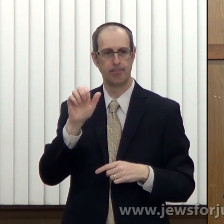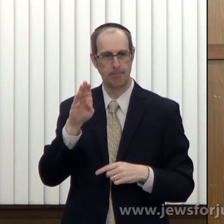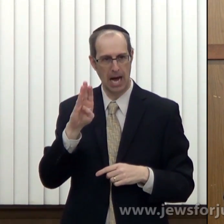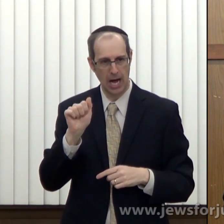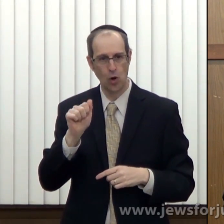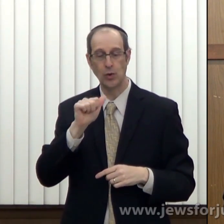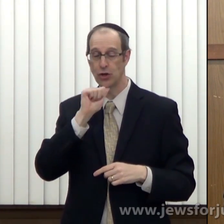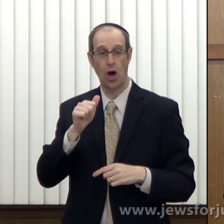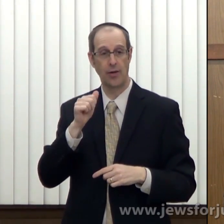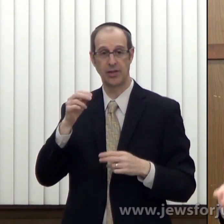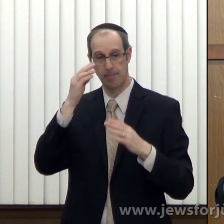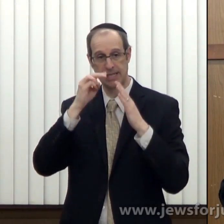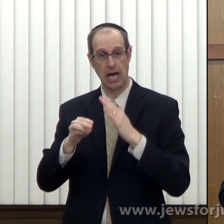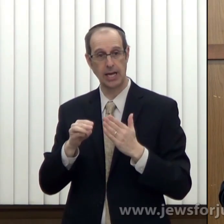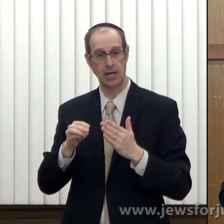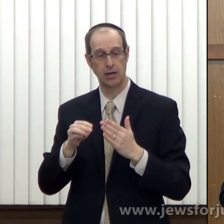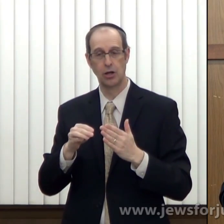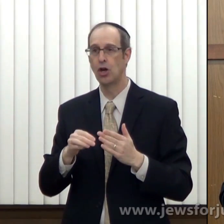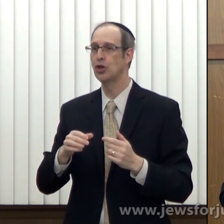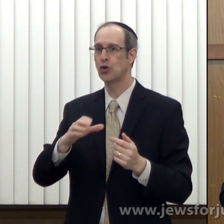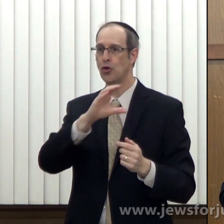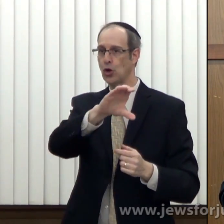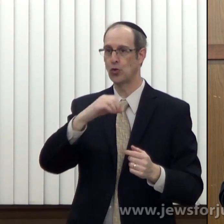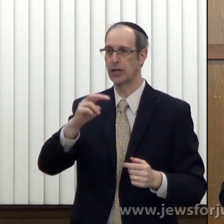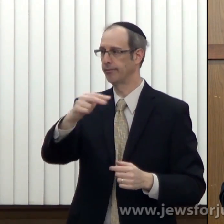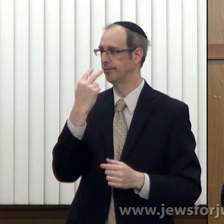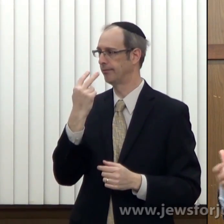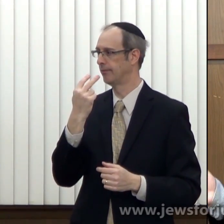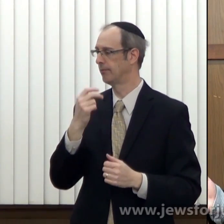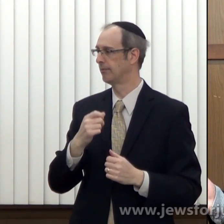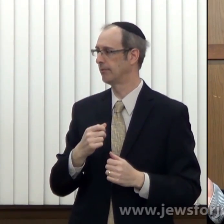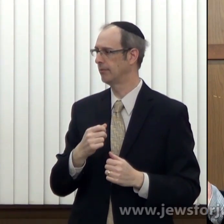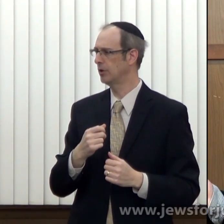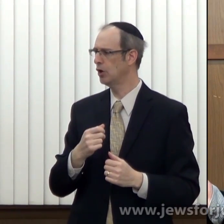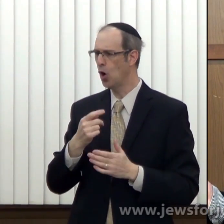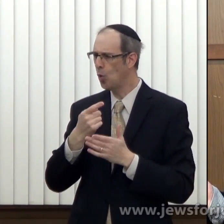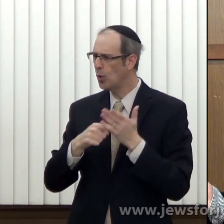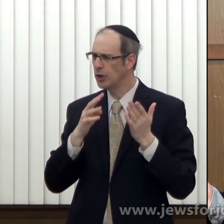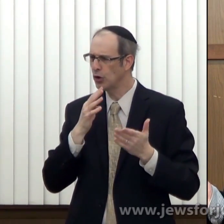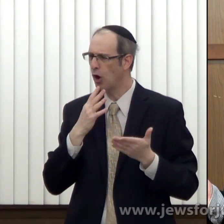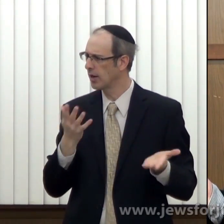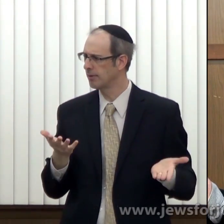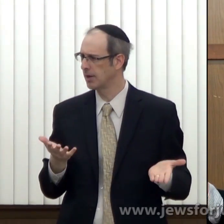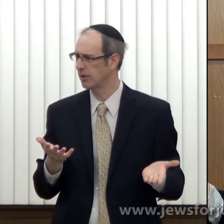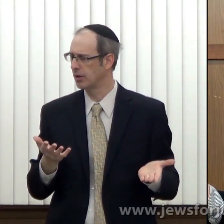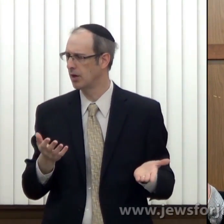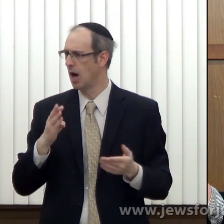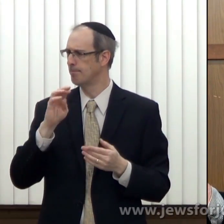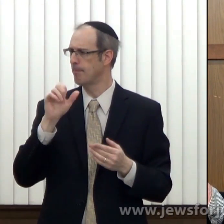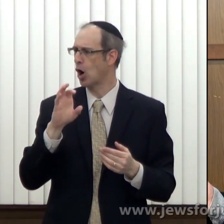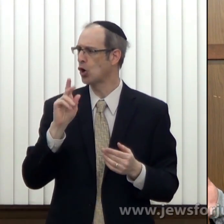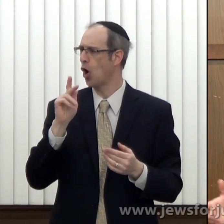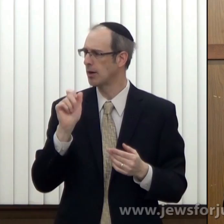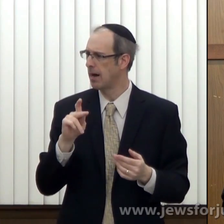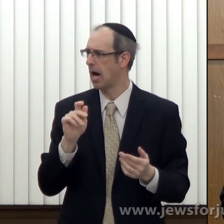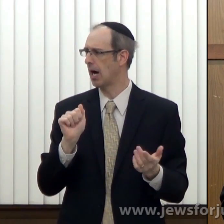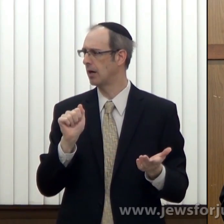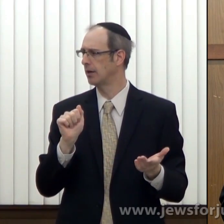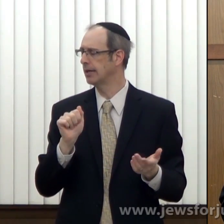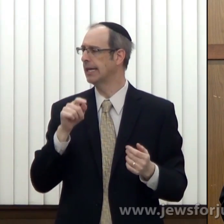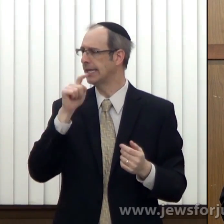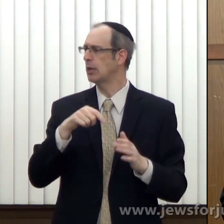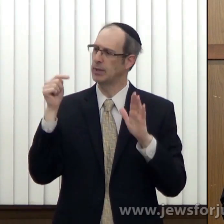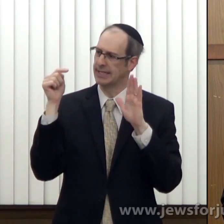Messiah? And the Christian looked at me and said, what are you talking about? Bar Kokhba, he